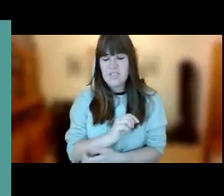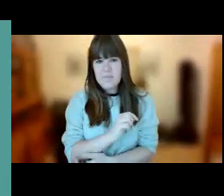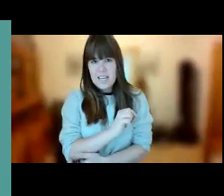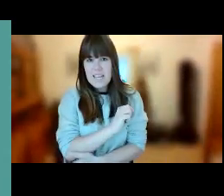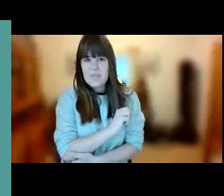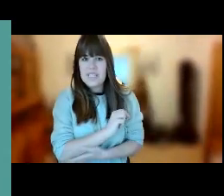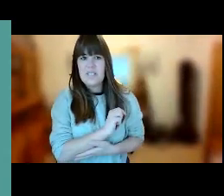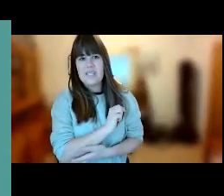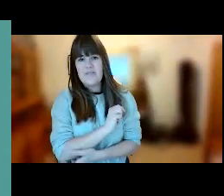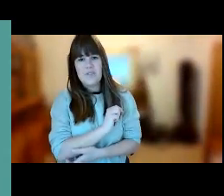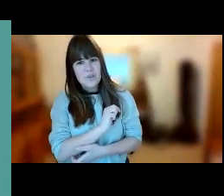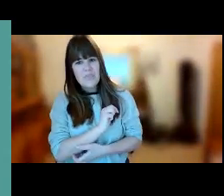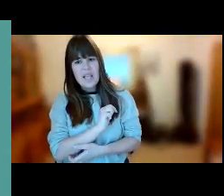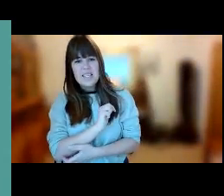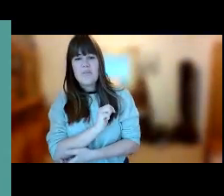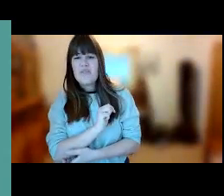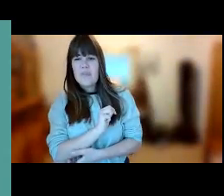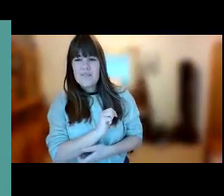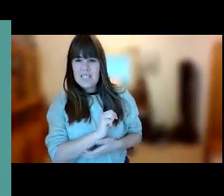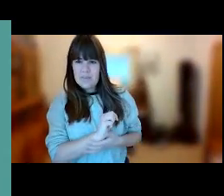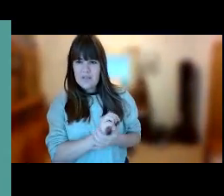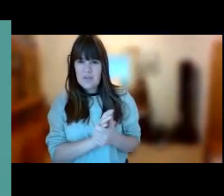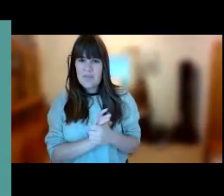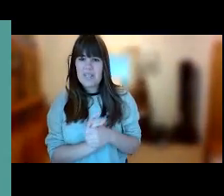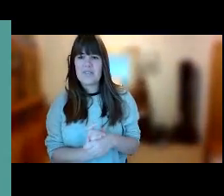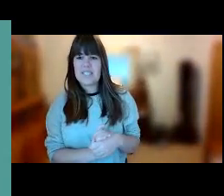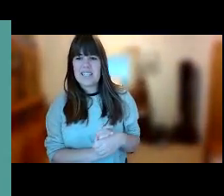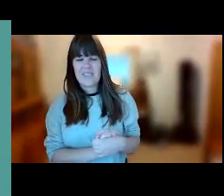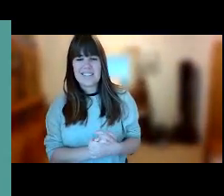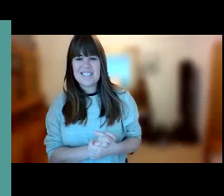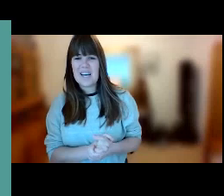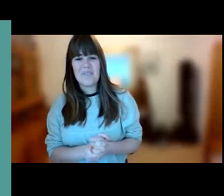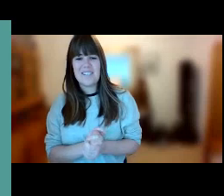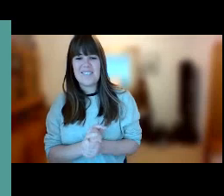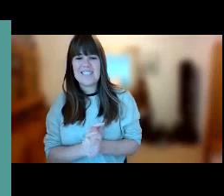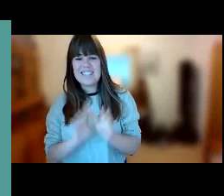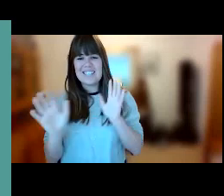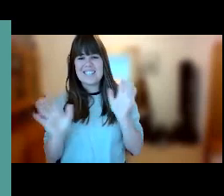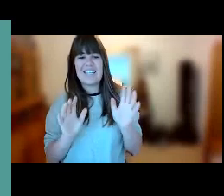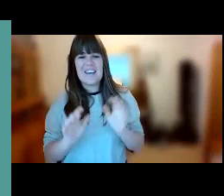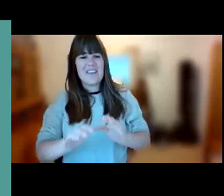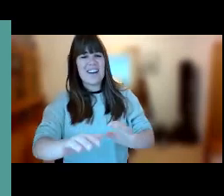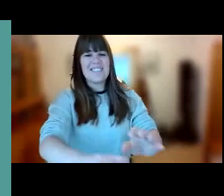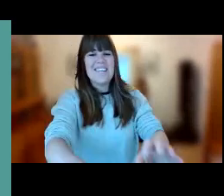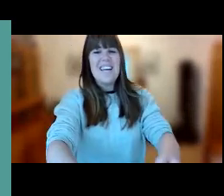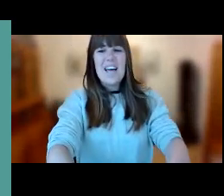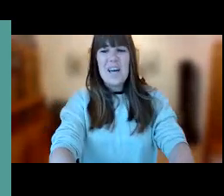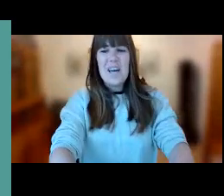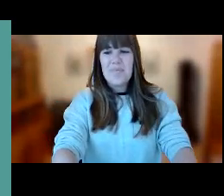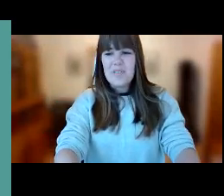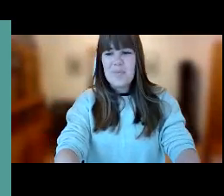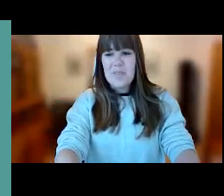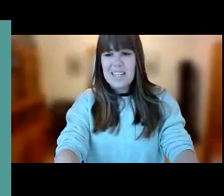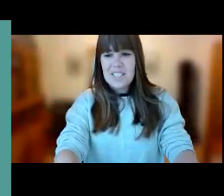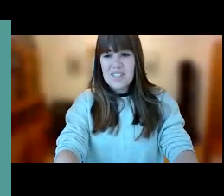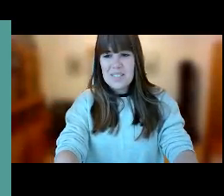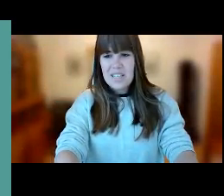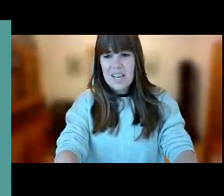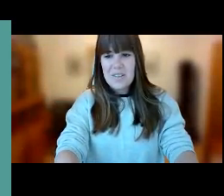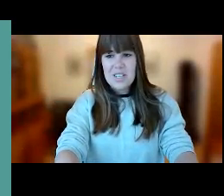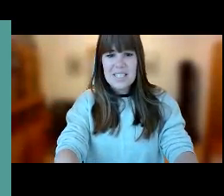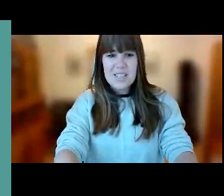Down Syndrome Day 2024. Some of you might have seen it before. I believe it was on TV at the time. I've definitely kind of seen it around. But